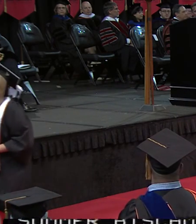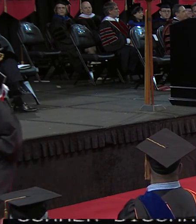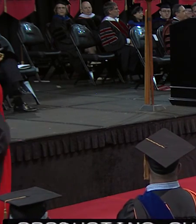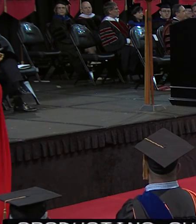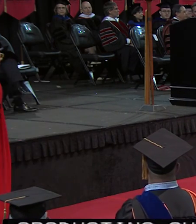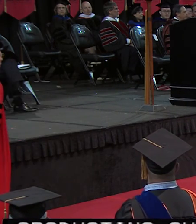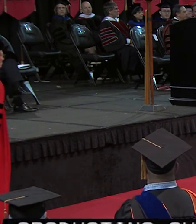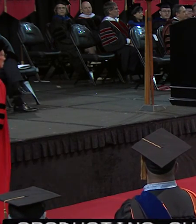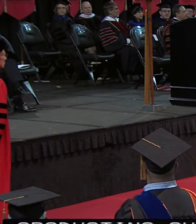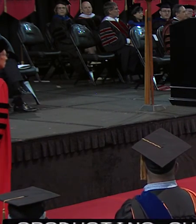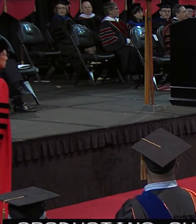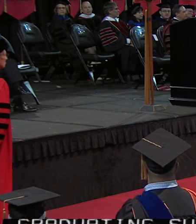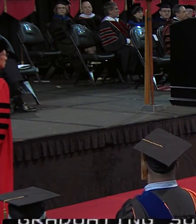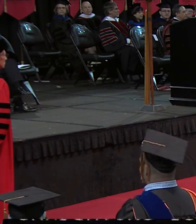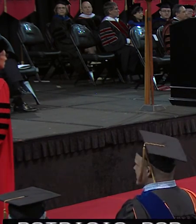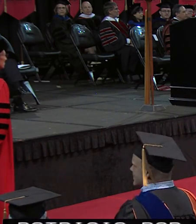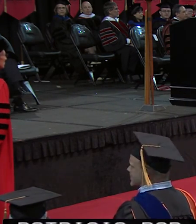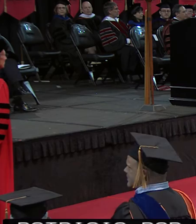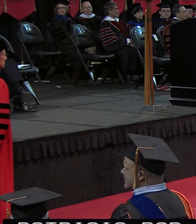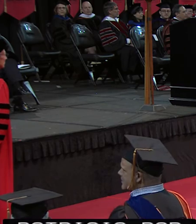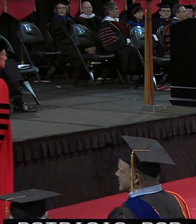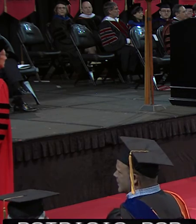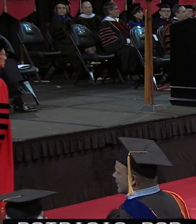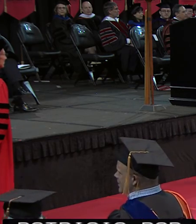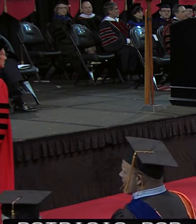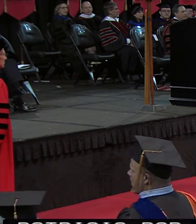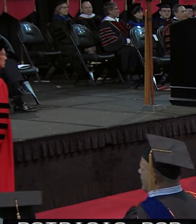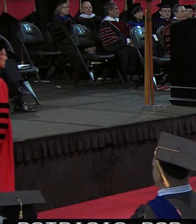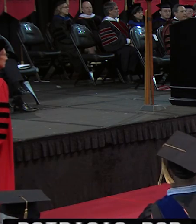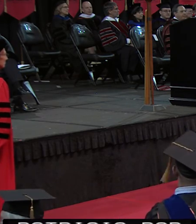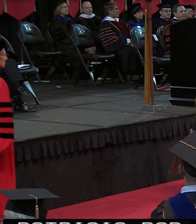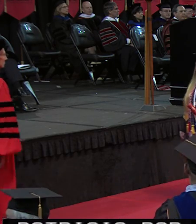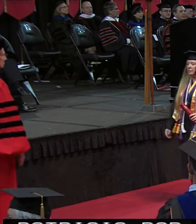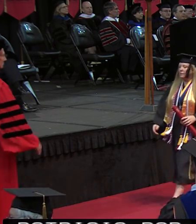Tyranny Sadie DeCour.